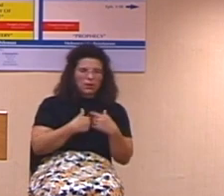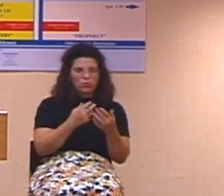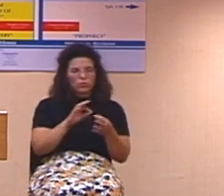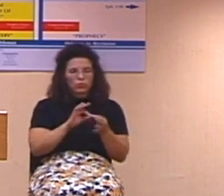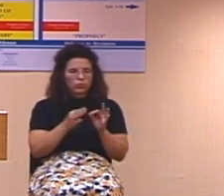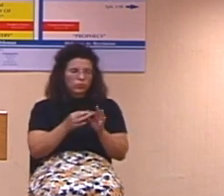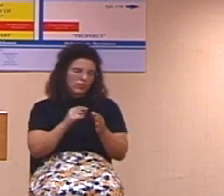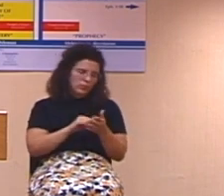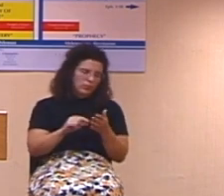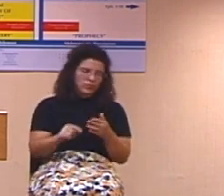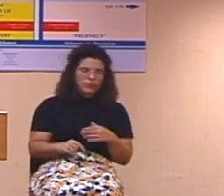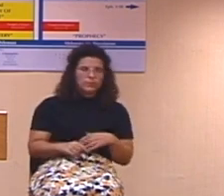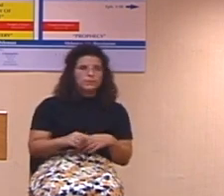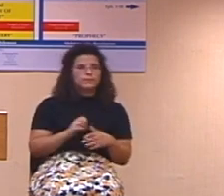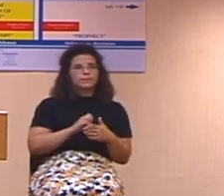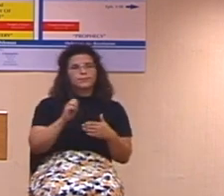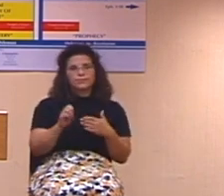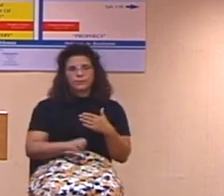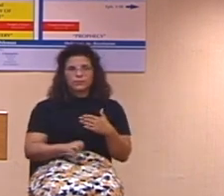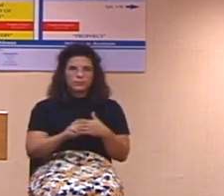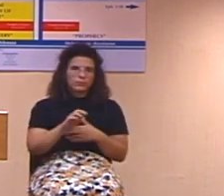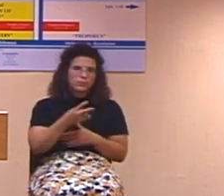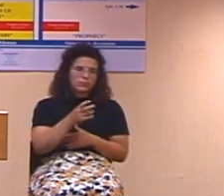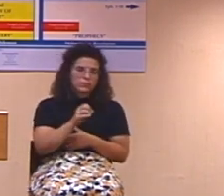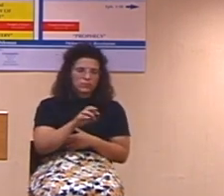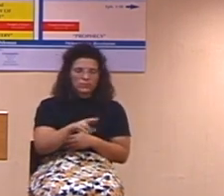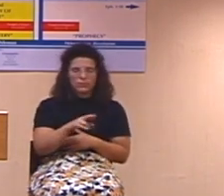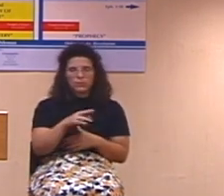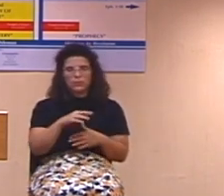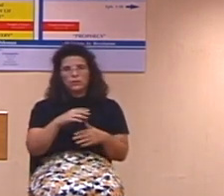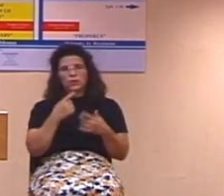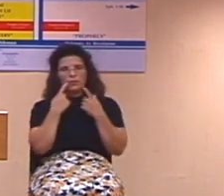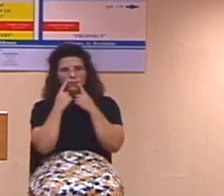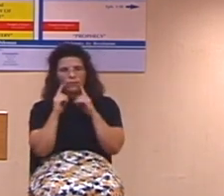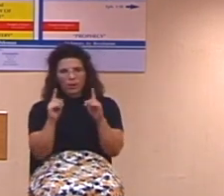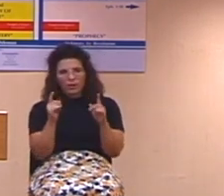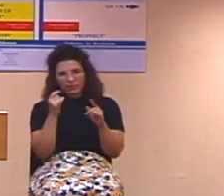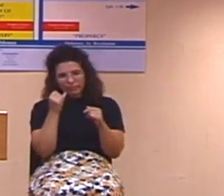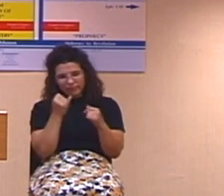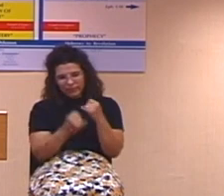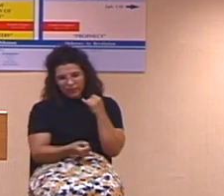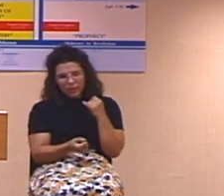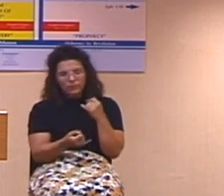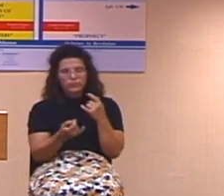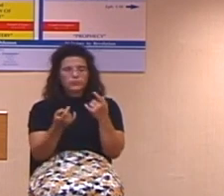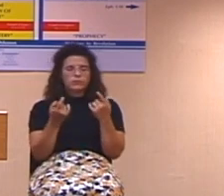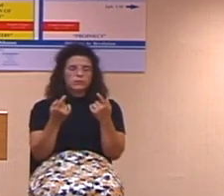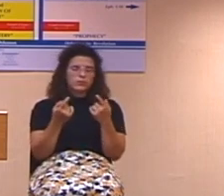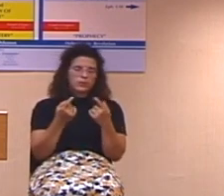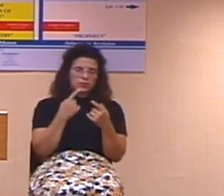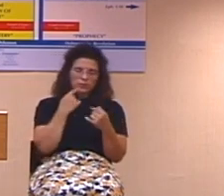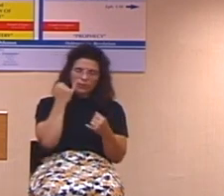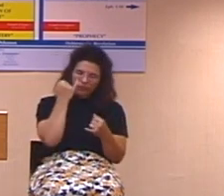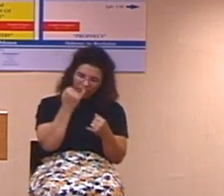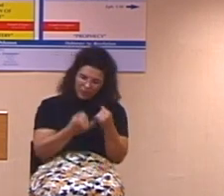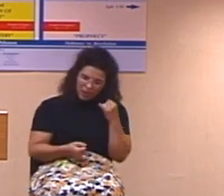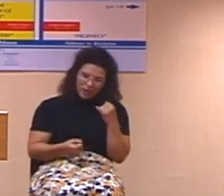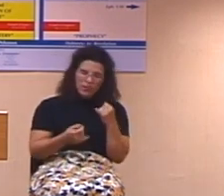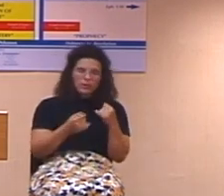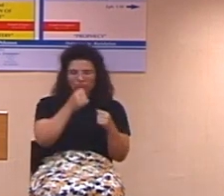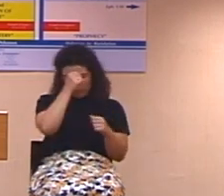He gets to the end. 2 Corinthians, they finally are coming around. And he says, finally,